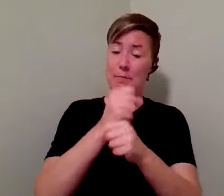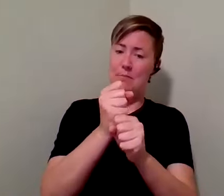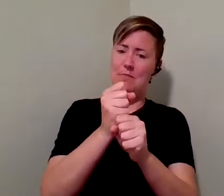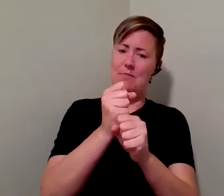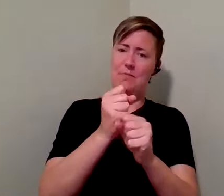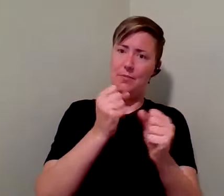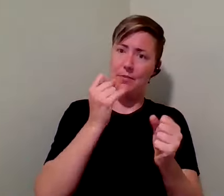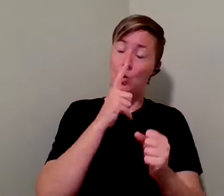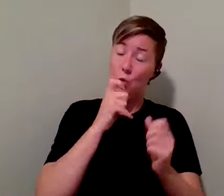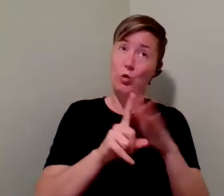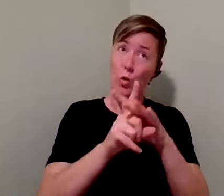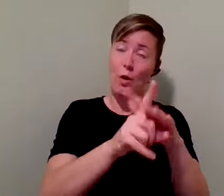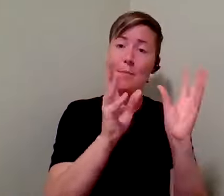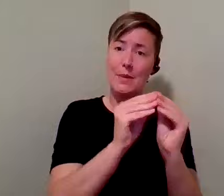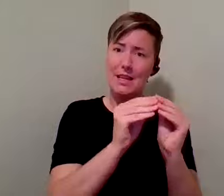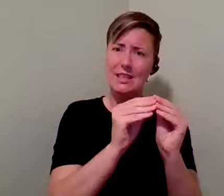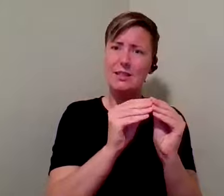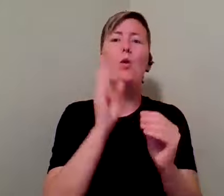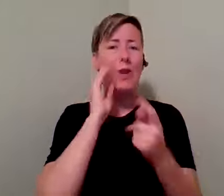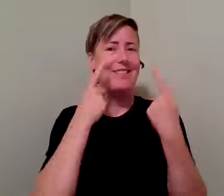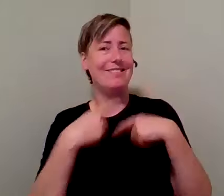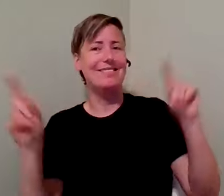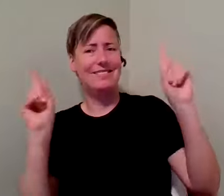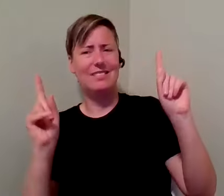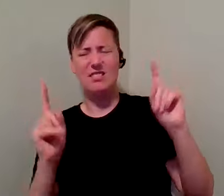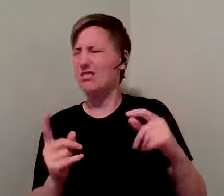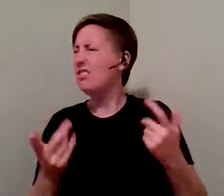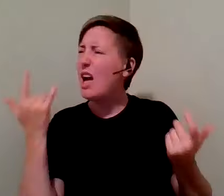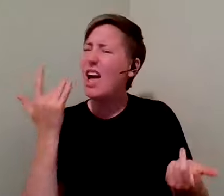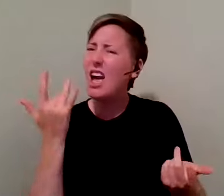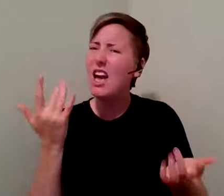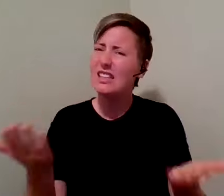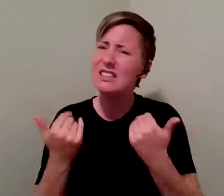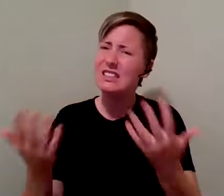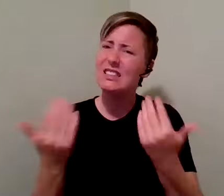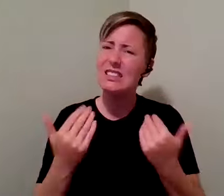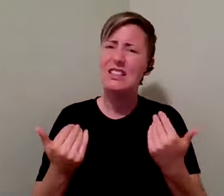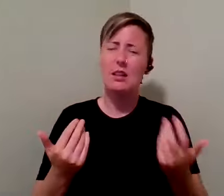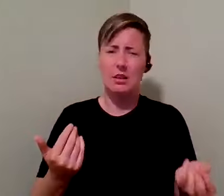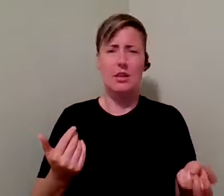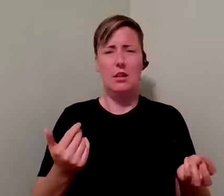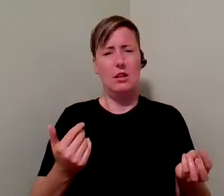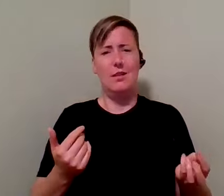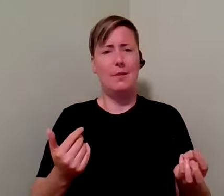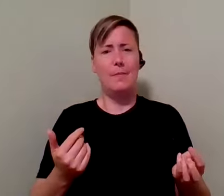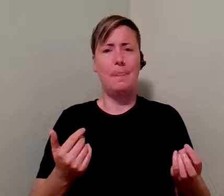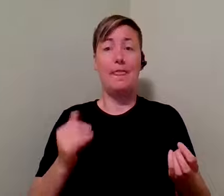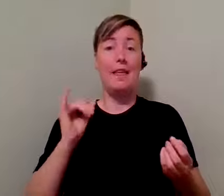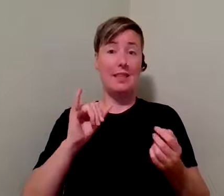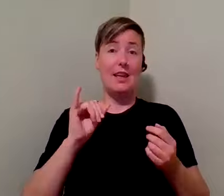there was no way I was going to be making meetings, working at an airport or working for a film crew. In those days in India, you just one meeting a day in the night.